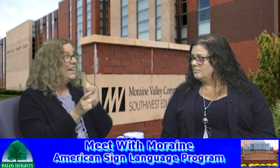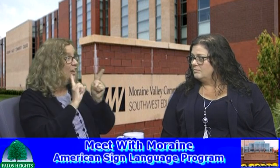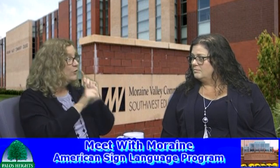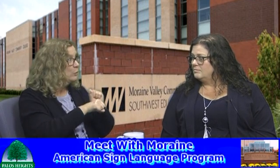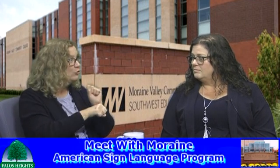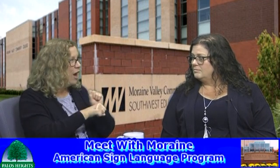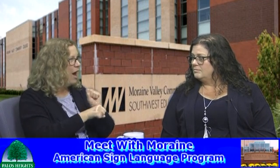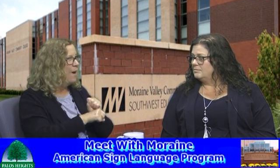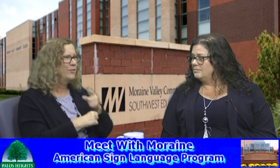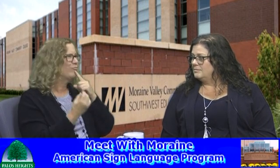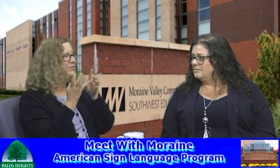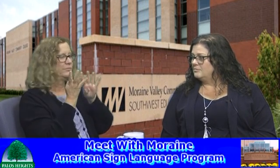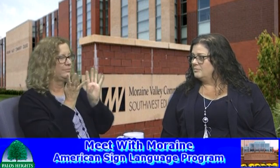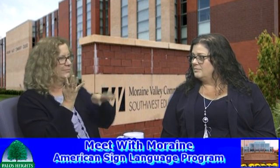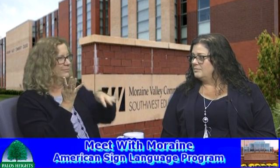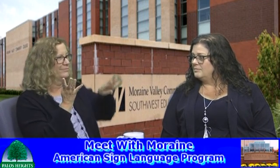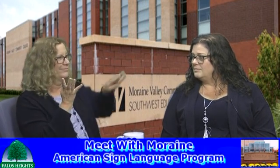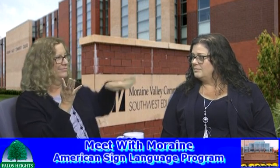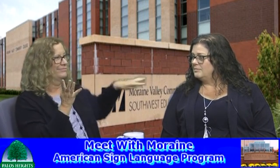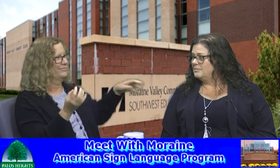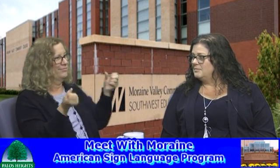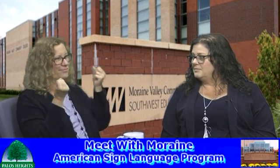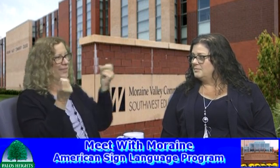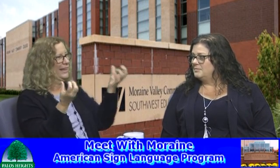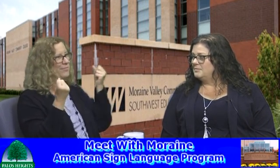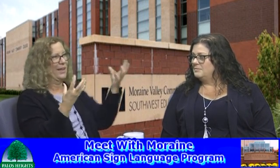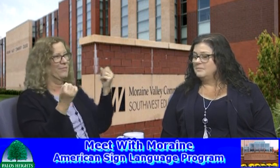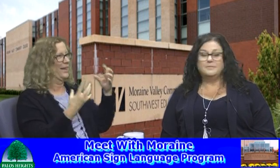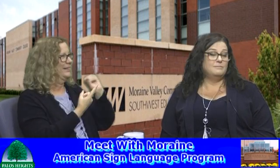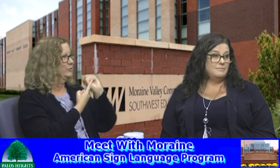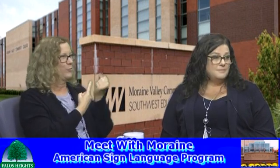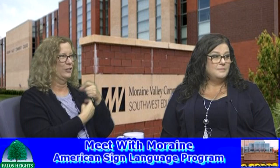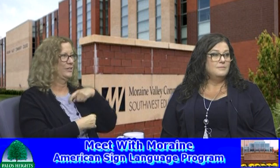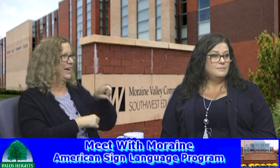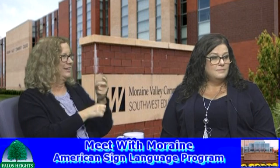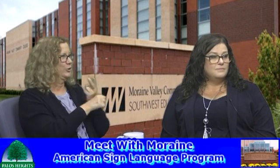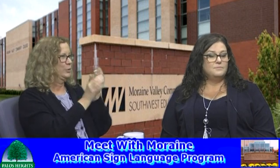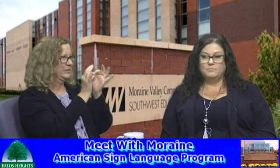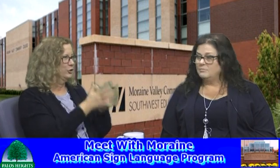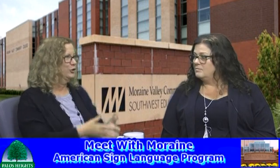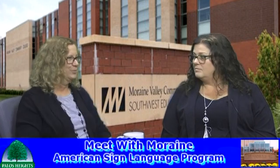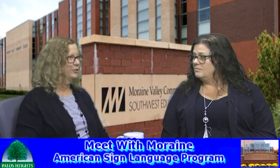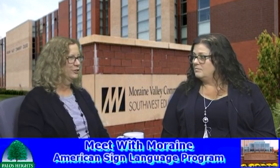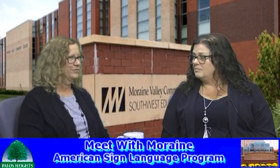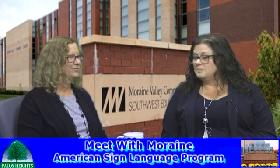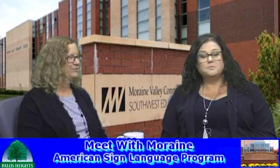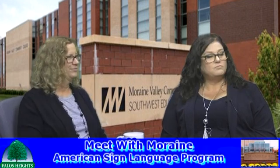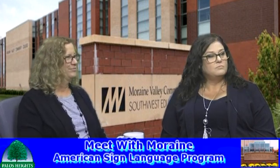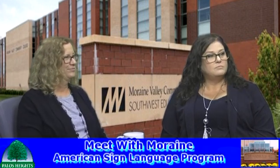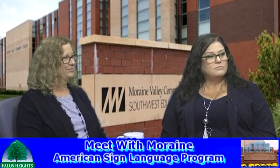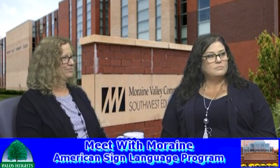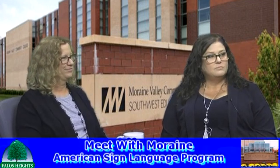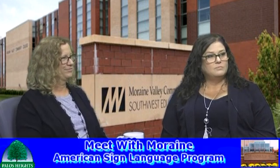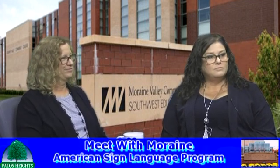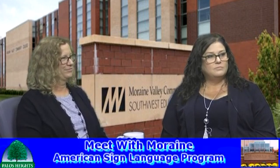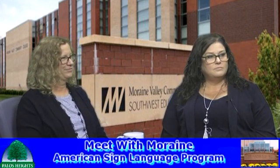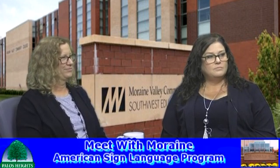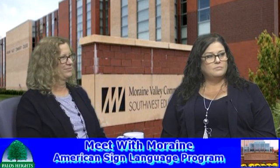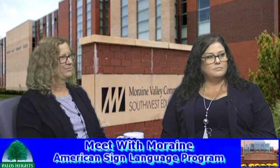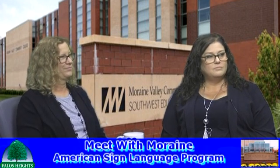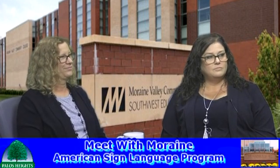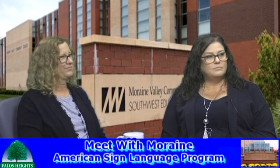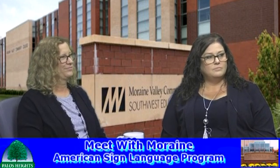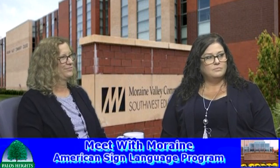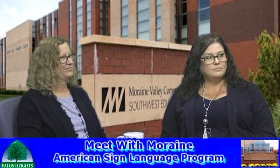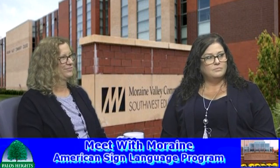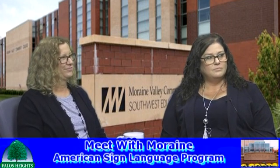Weddings, interviews for a job. I mean, literally, I could go on and on for all the different possible situations where I would